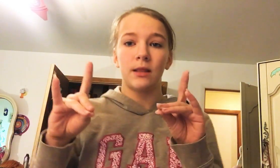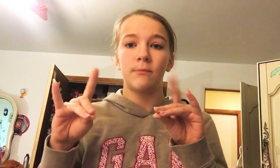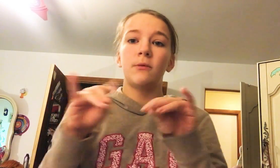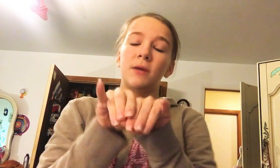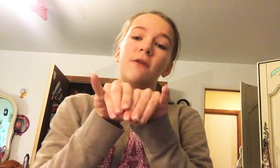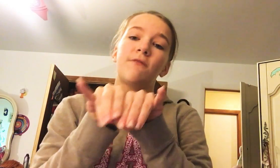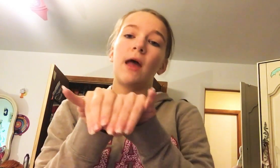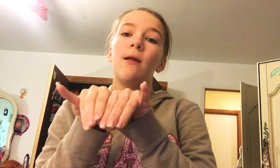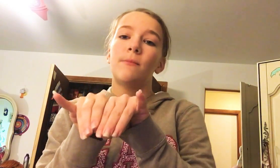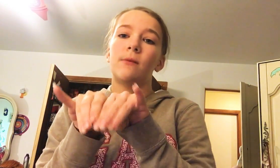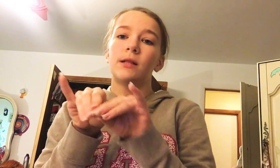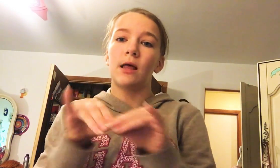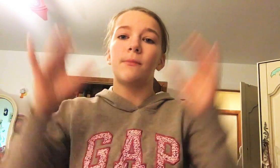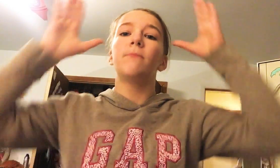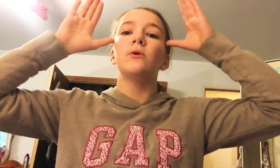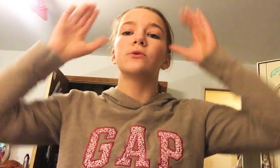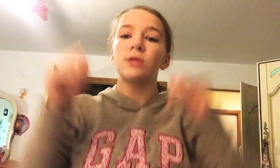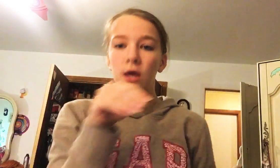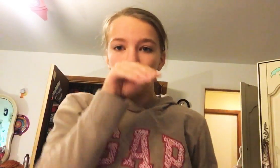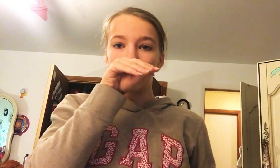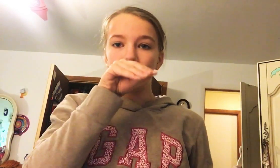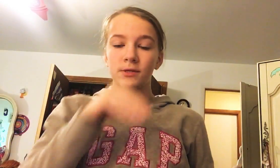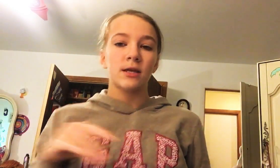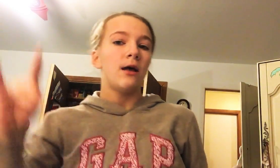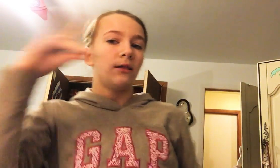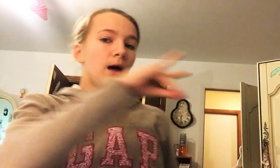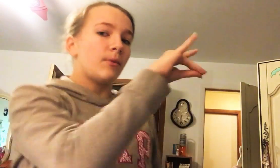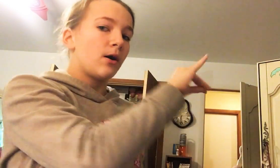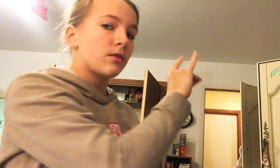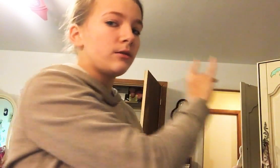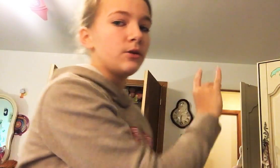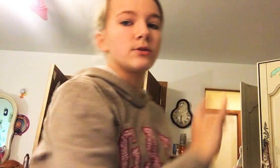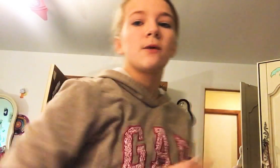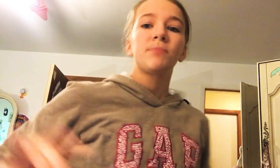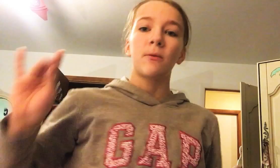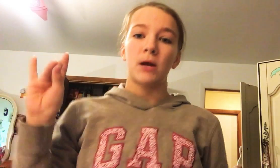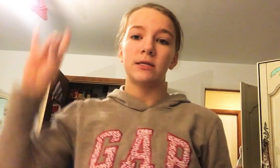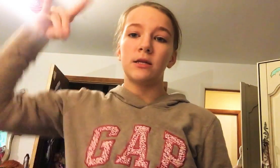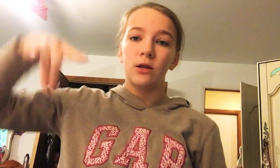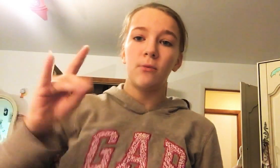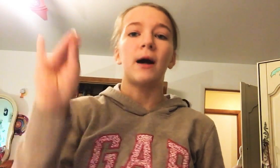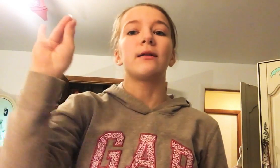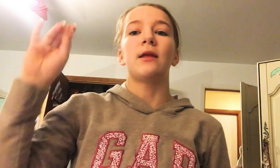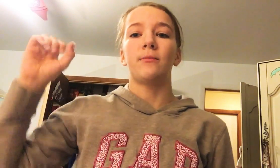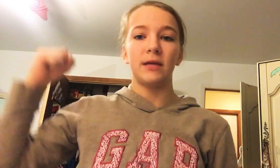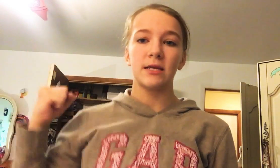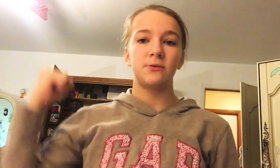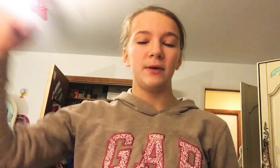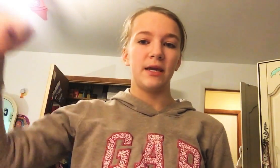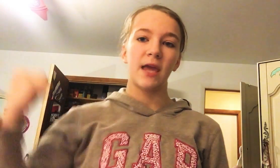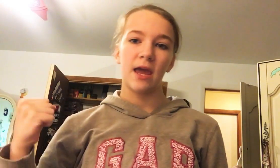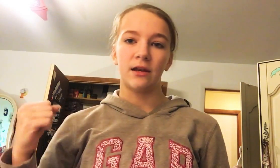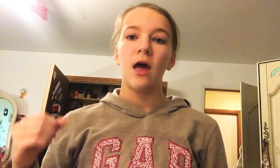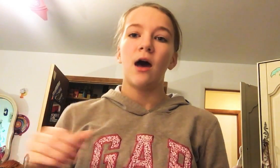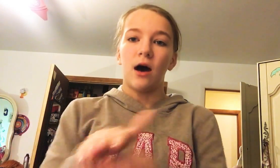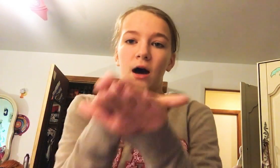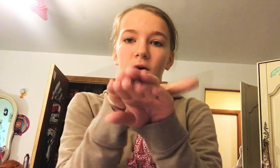llama, big fat mama llama, moose, goose, llama on the loose. President Obama llama, yes we can.